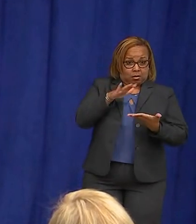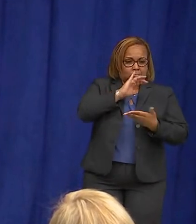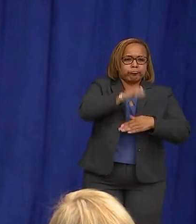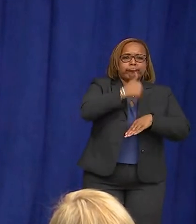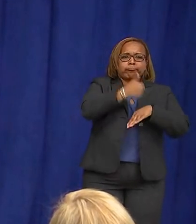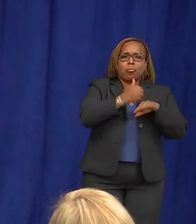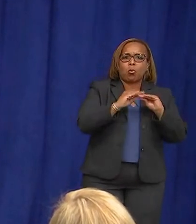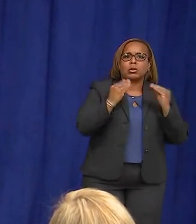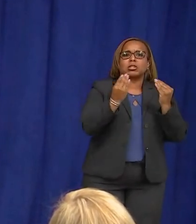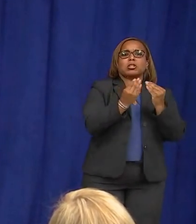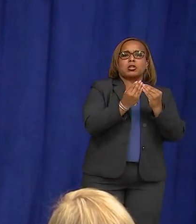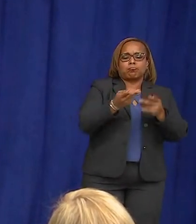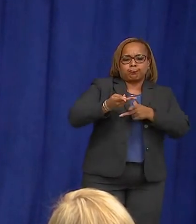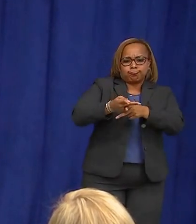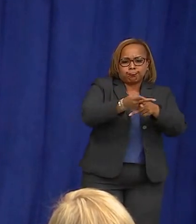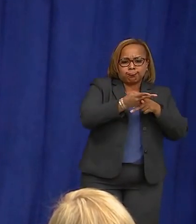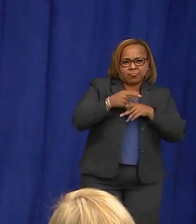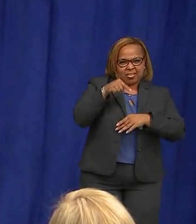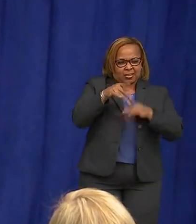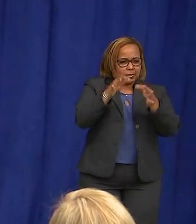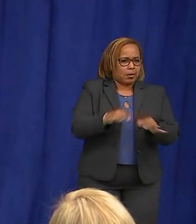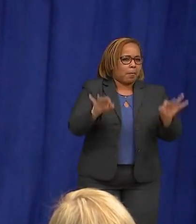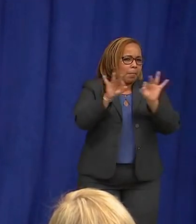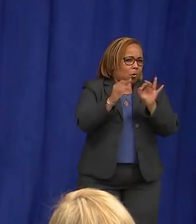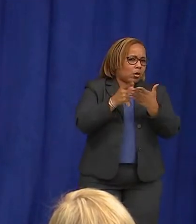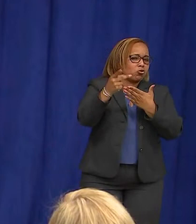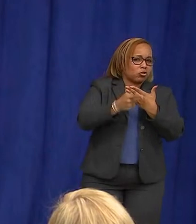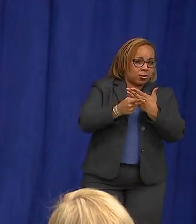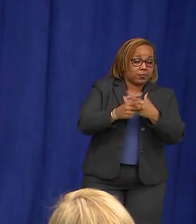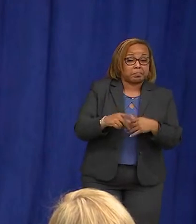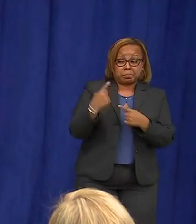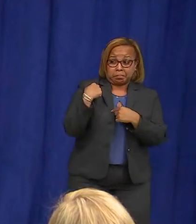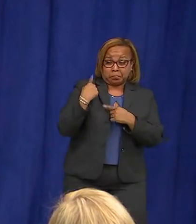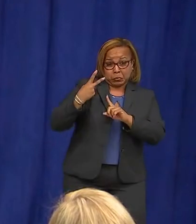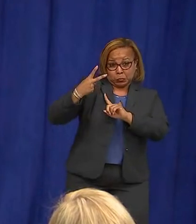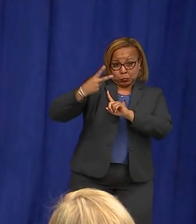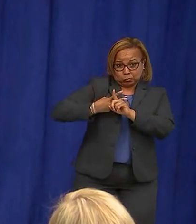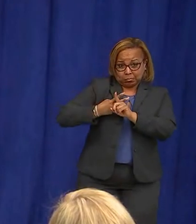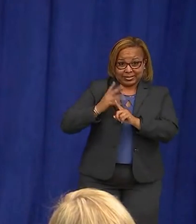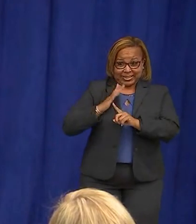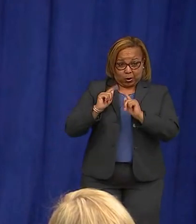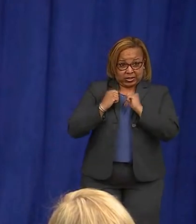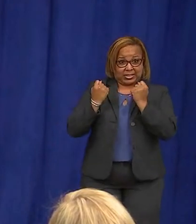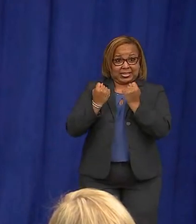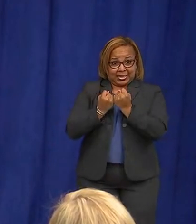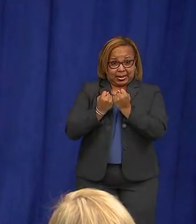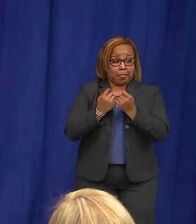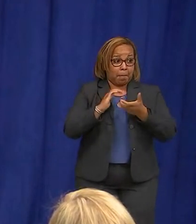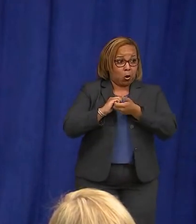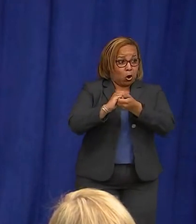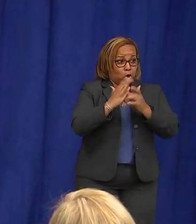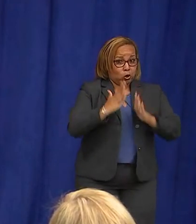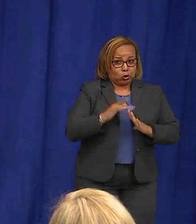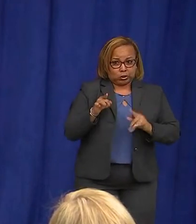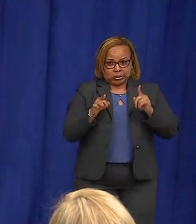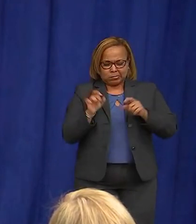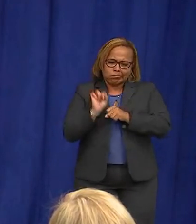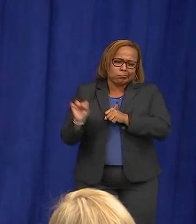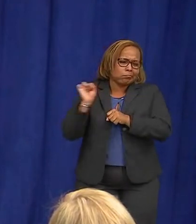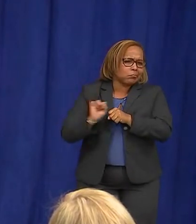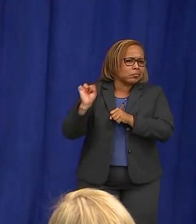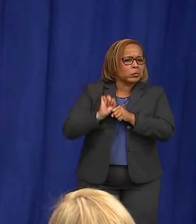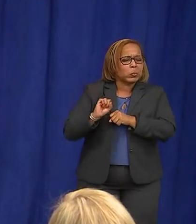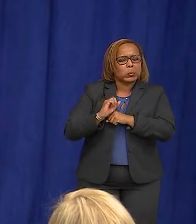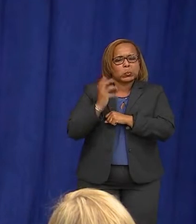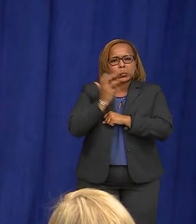coordinating organization overseeing this very important initiative. For the past 2 months, our team and our partners have worked